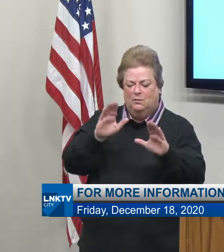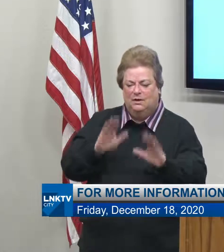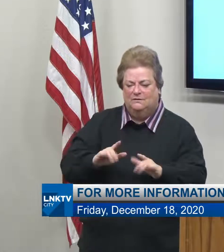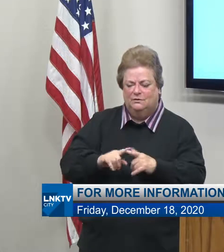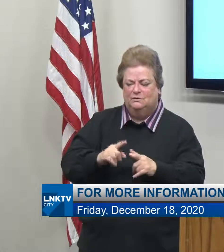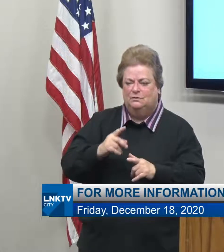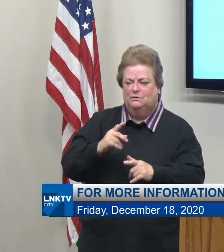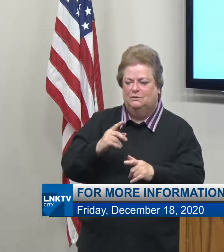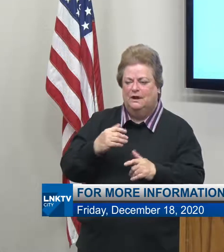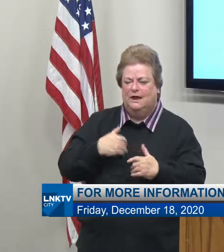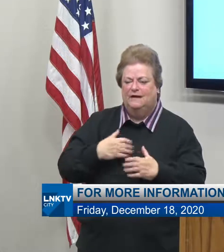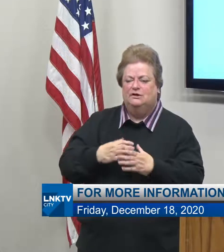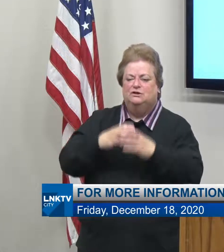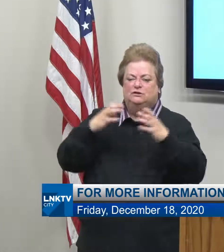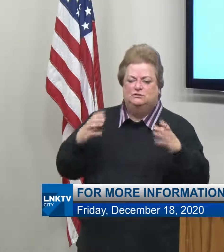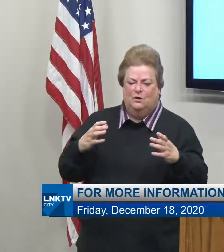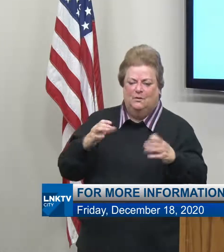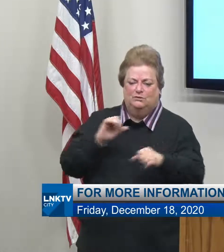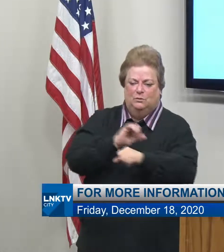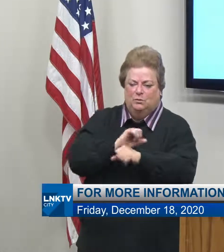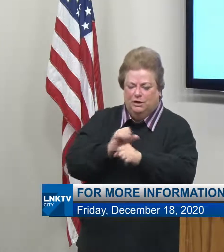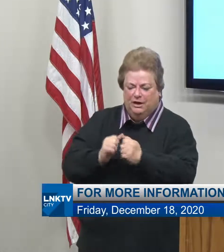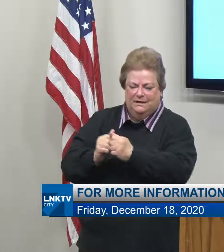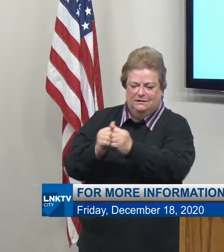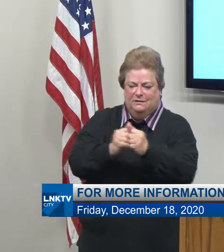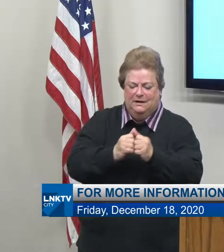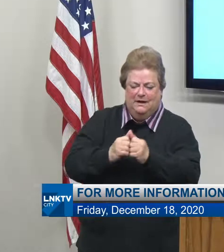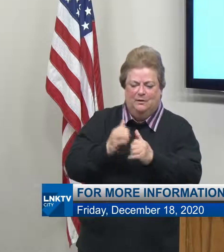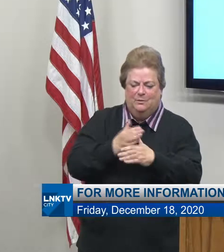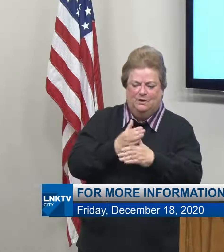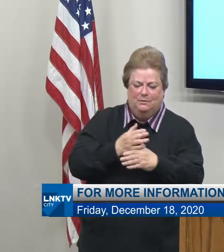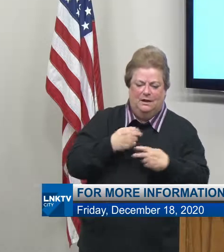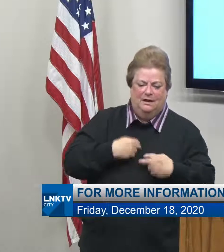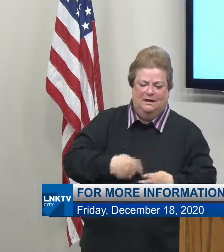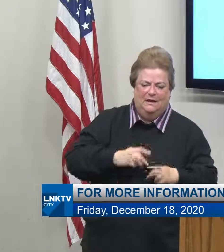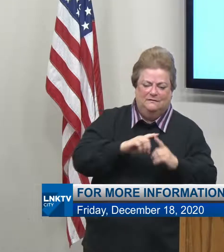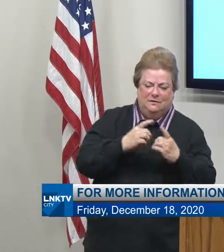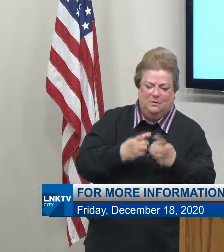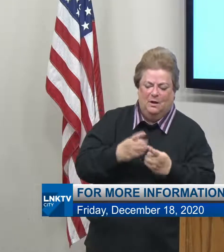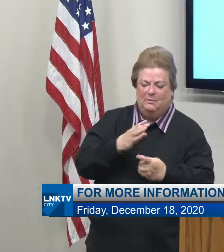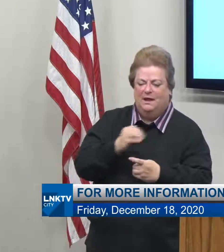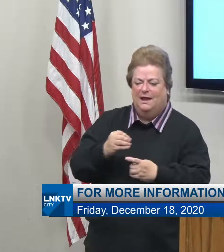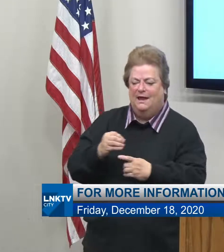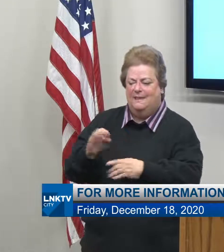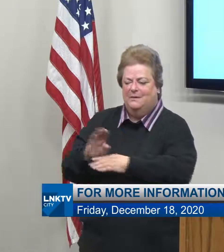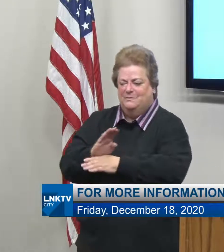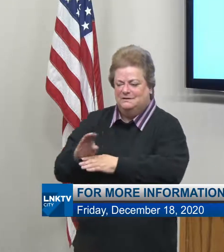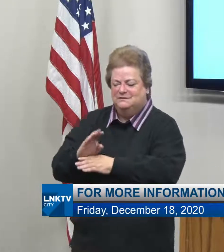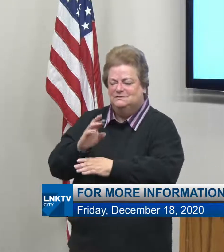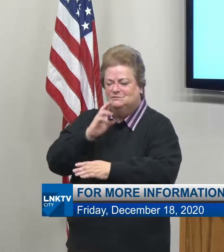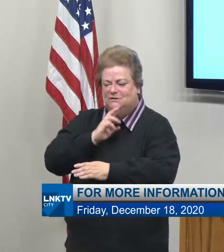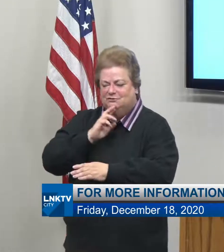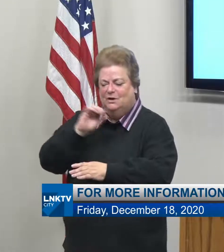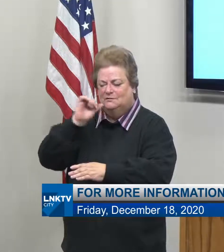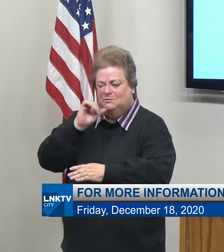much collaboration between the health department and our residents and businesses, and we remain